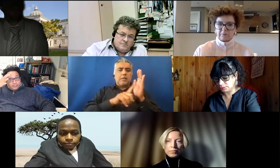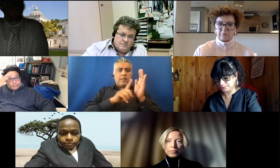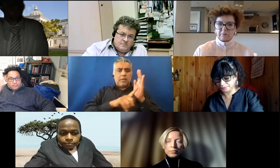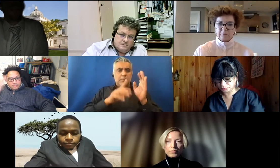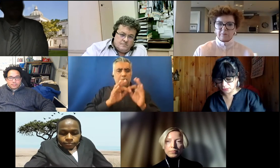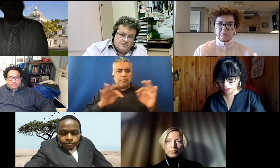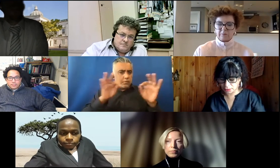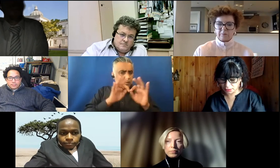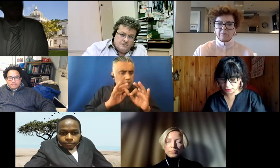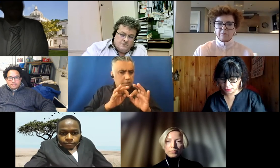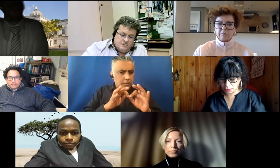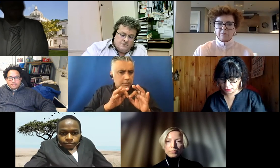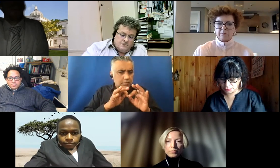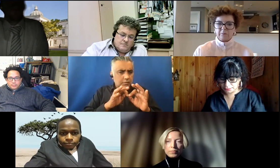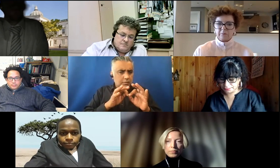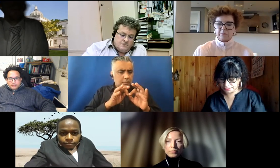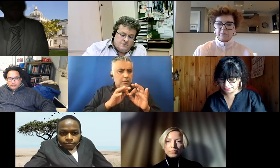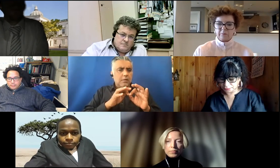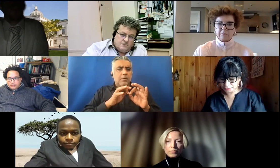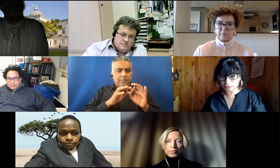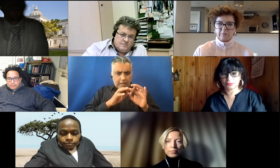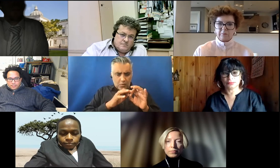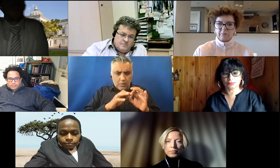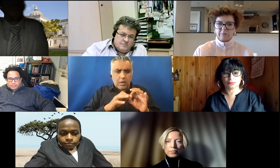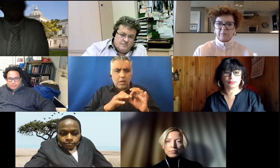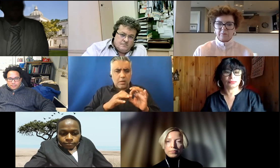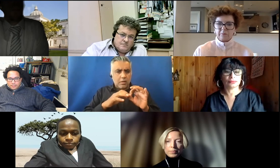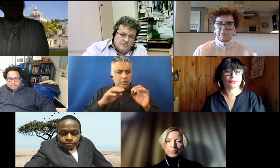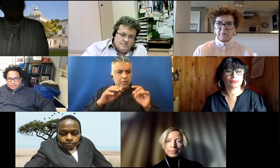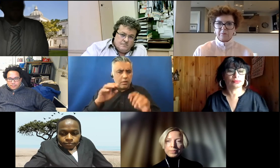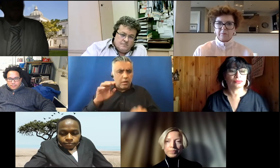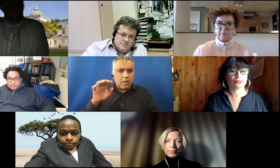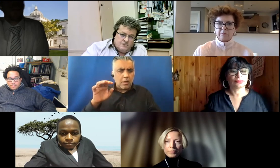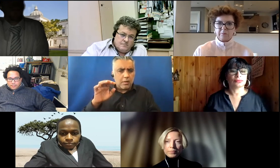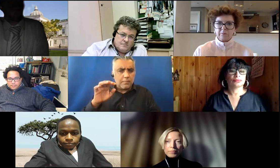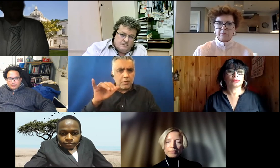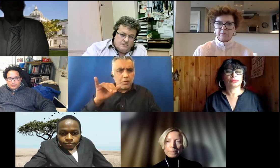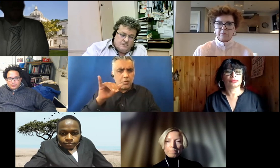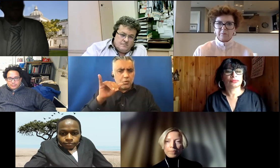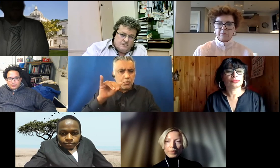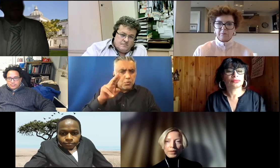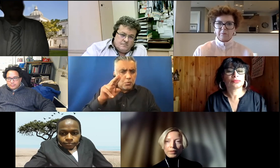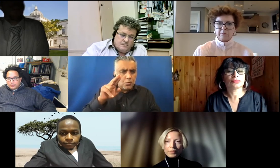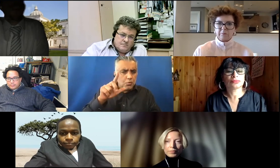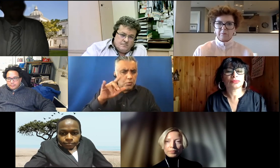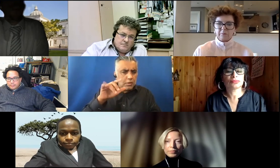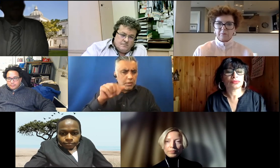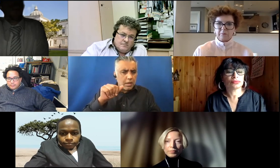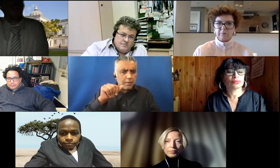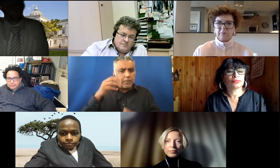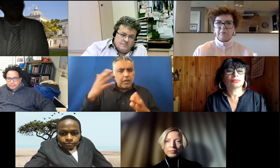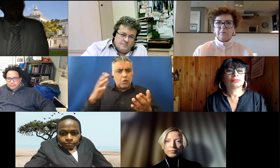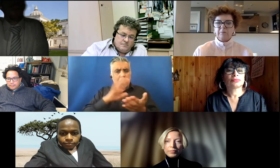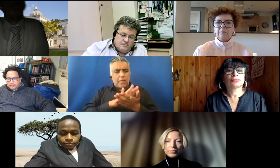just crucial. What about you, Yulia? What's your take on what can academics and researchers do